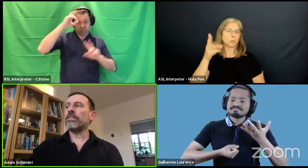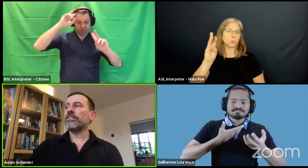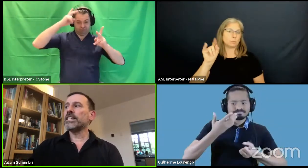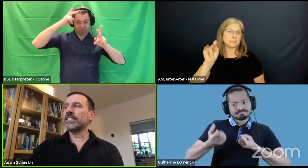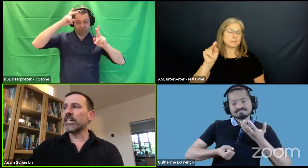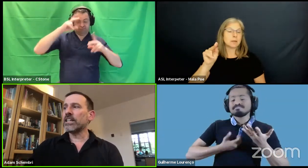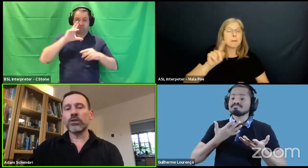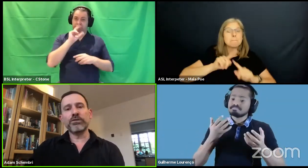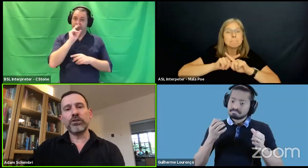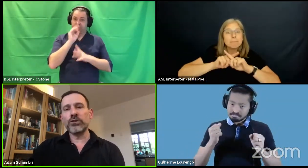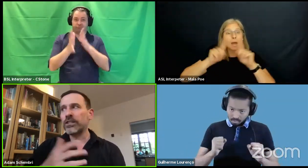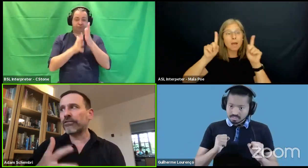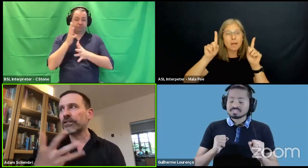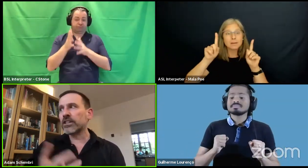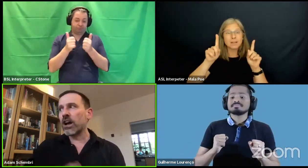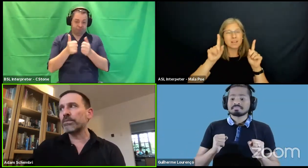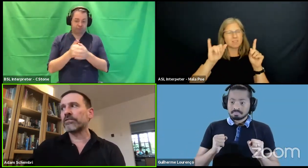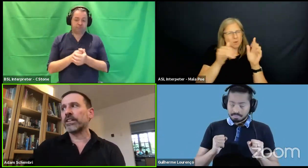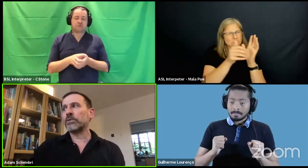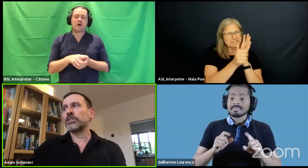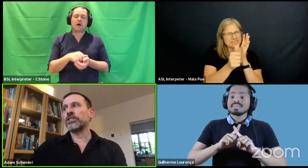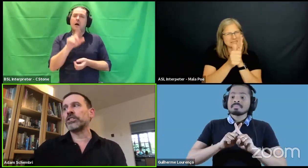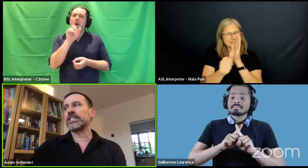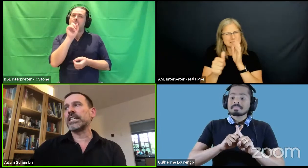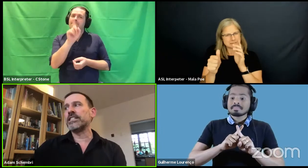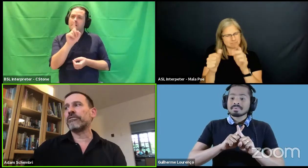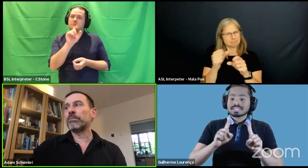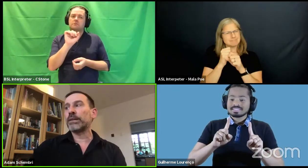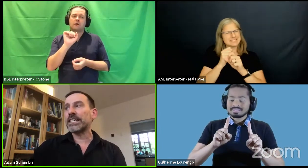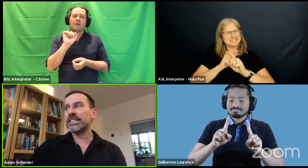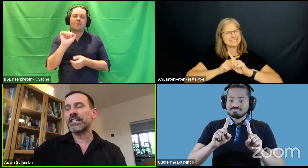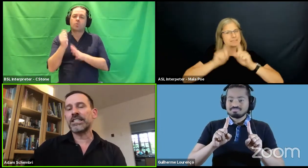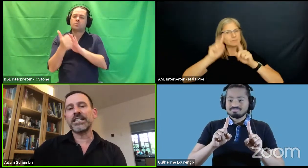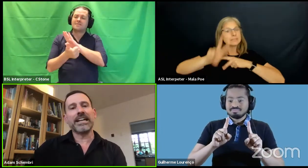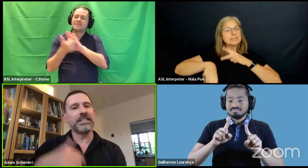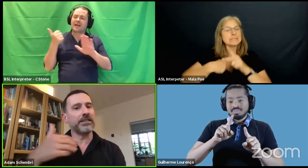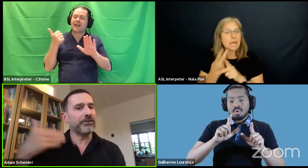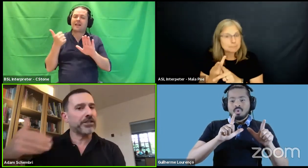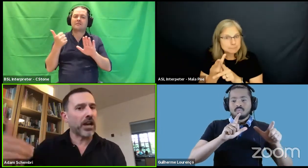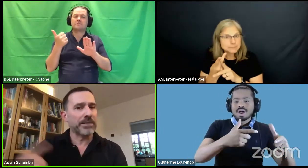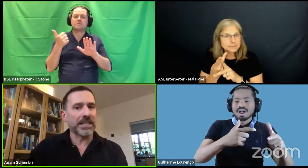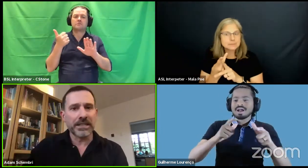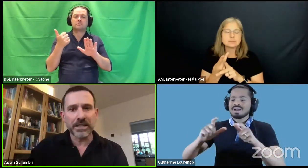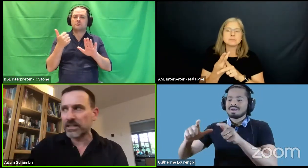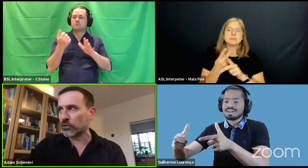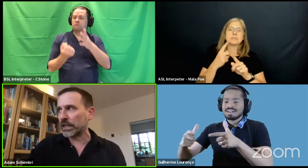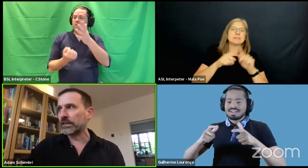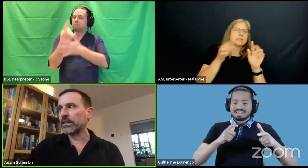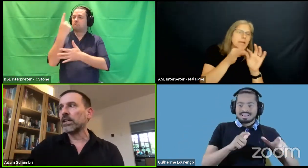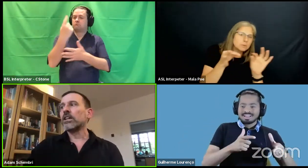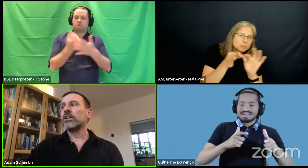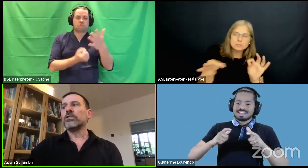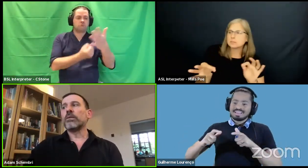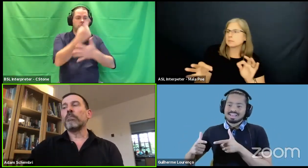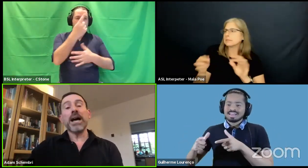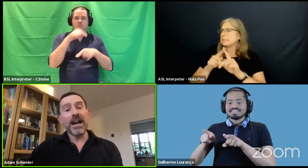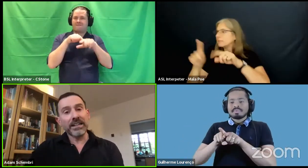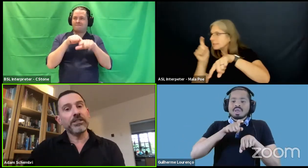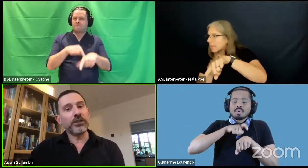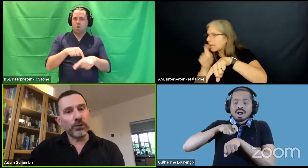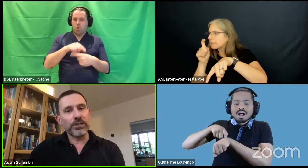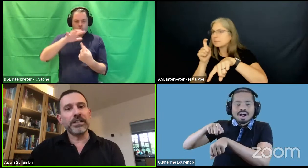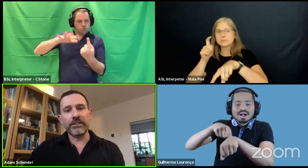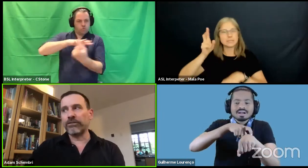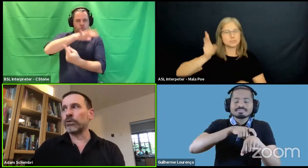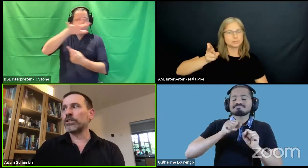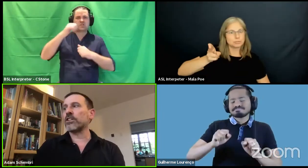but that these skills produce different types of languages in different places and at different times in history, partly